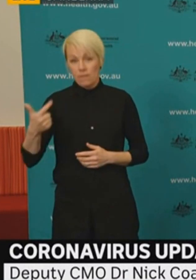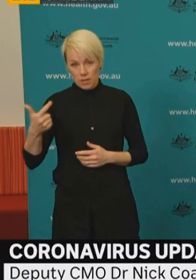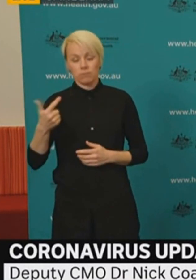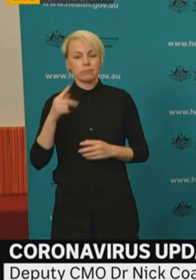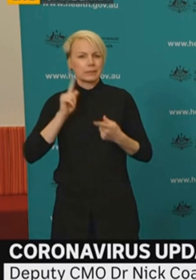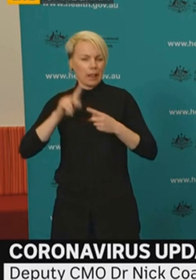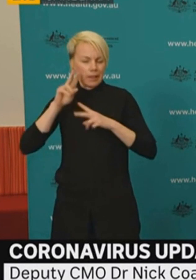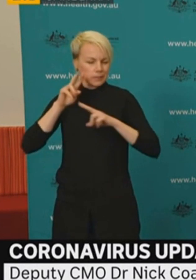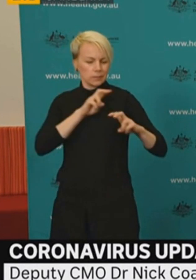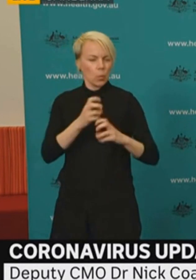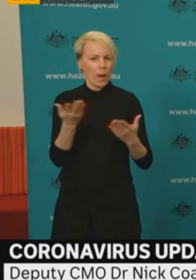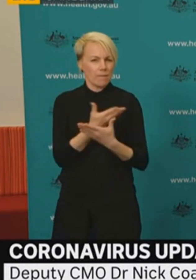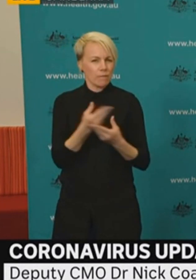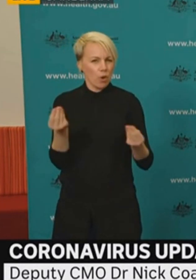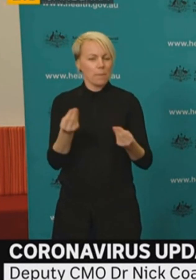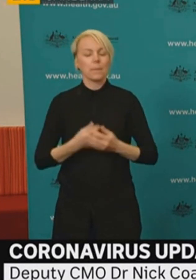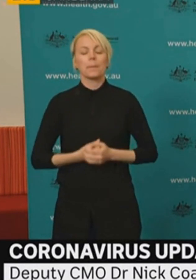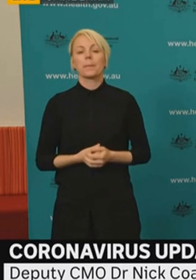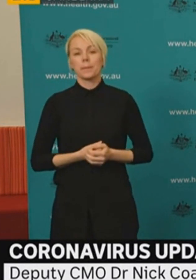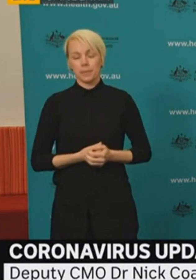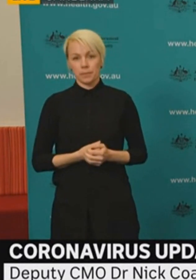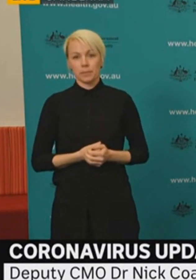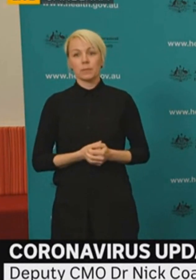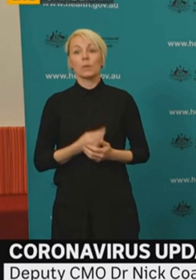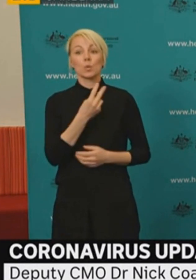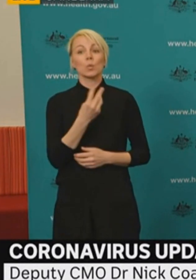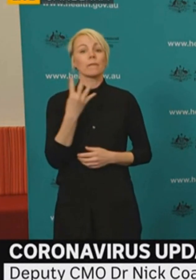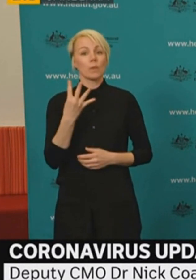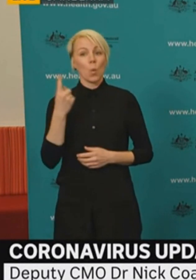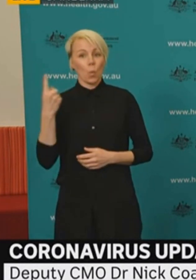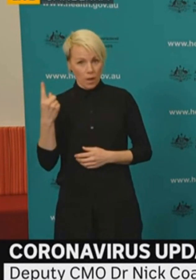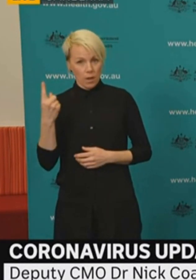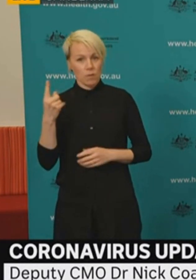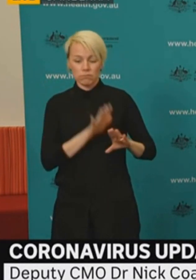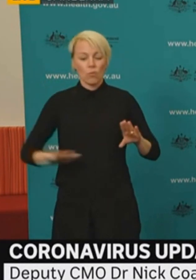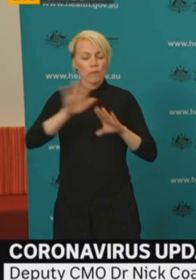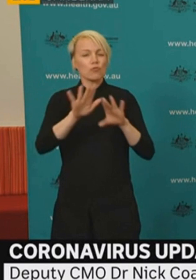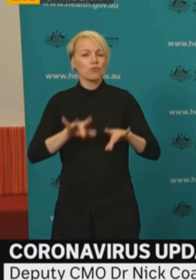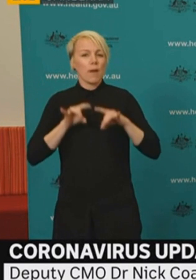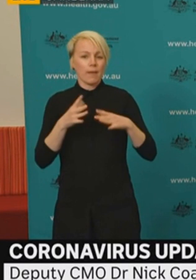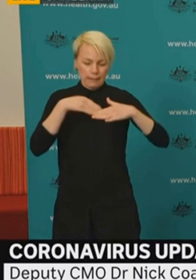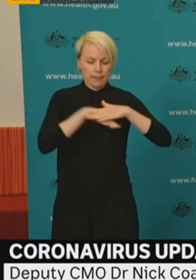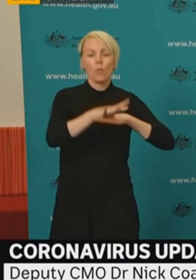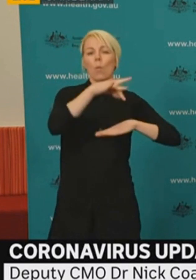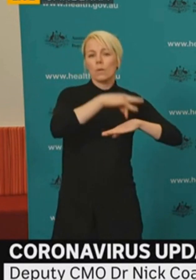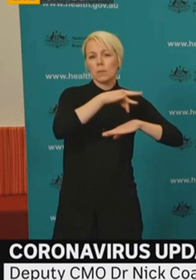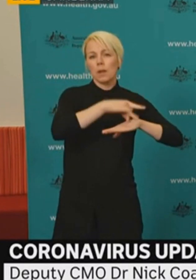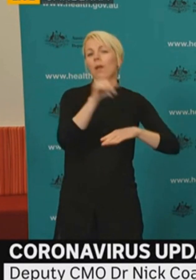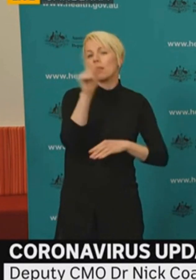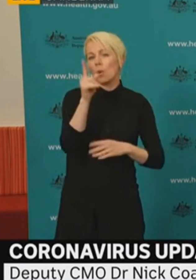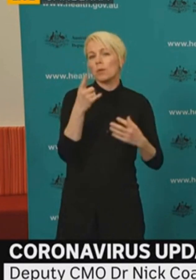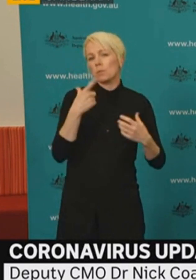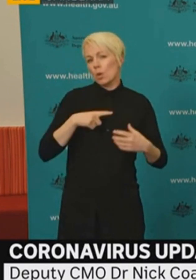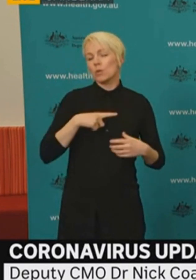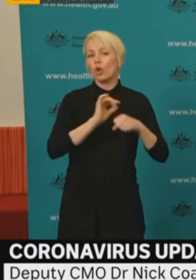investigation. There are 241 people nationally who are hospitalised with COVID-19,